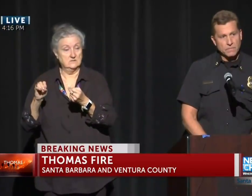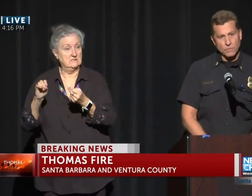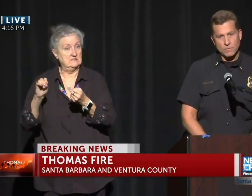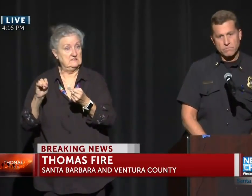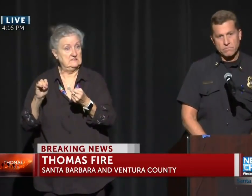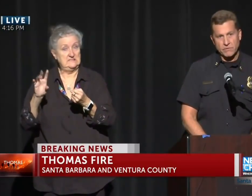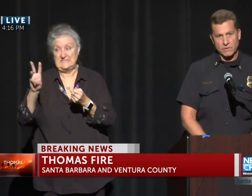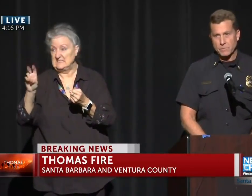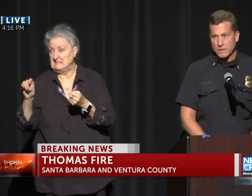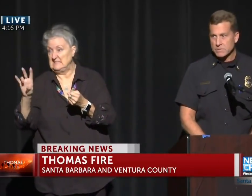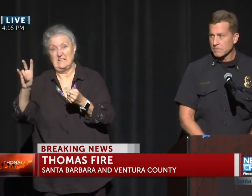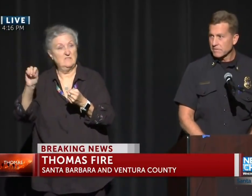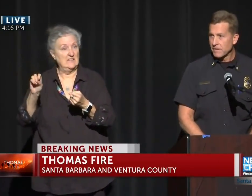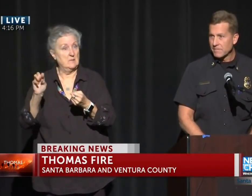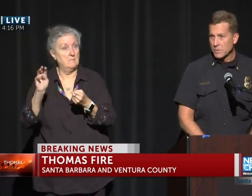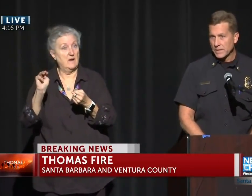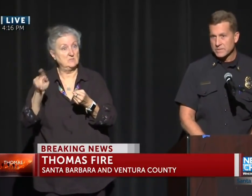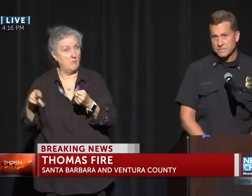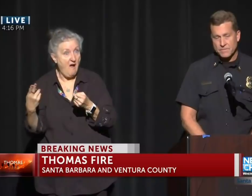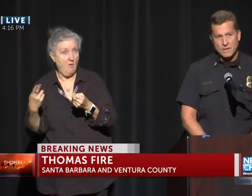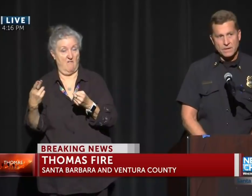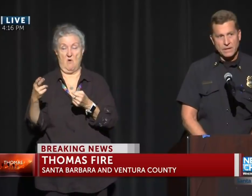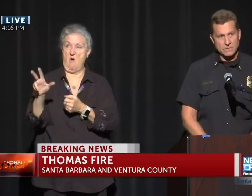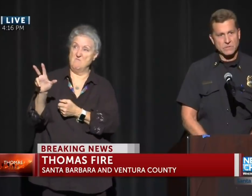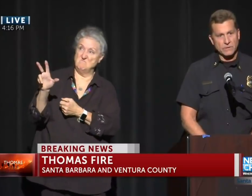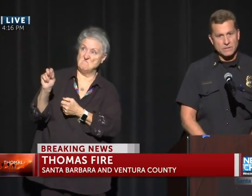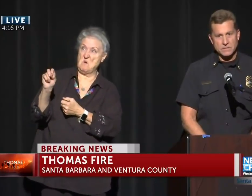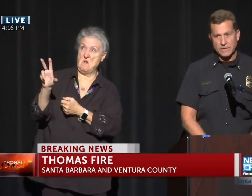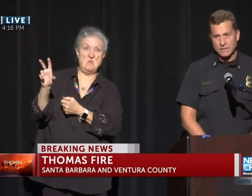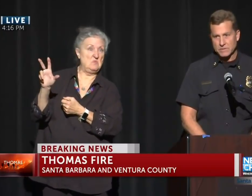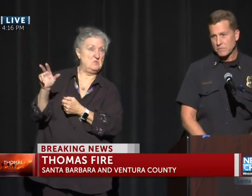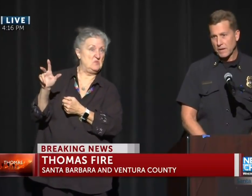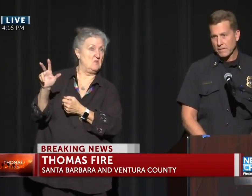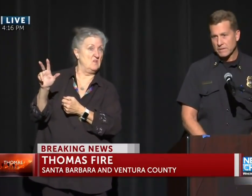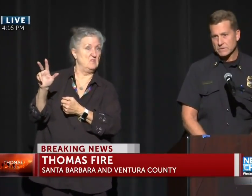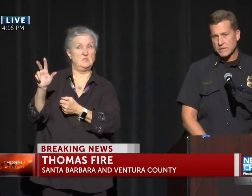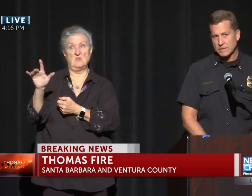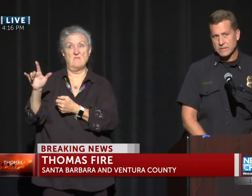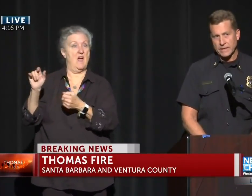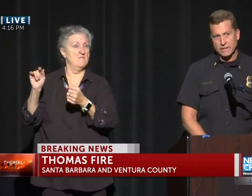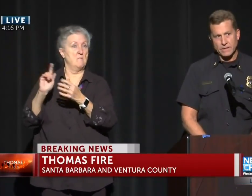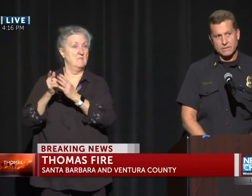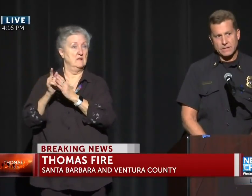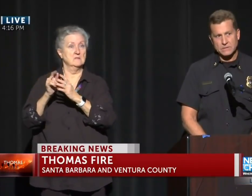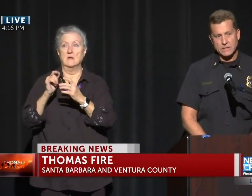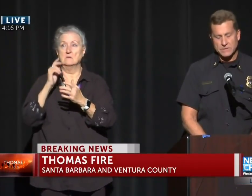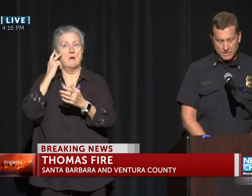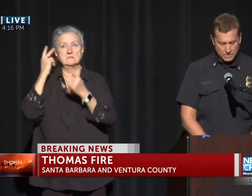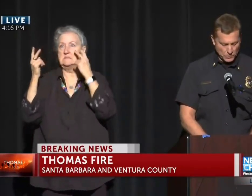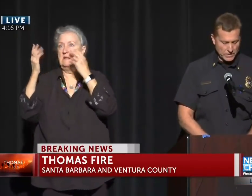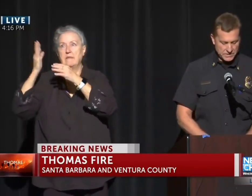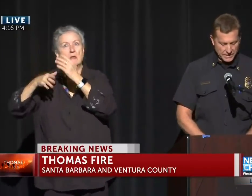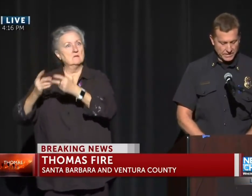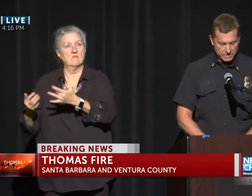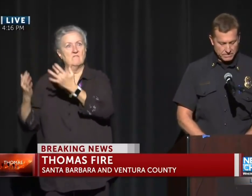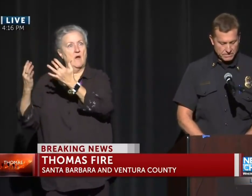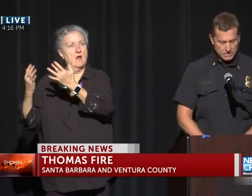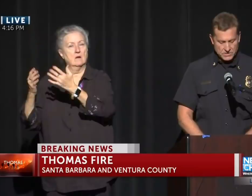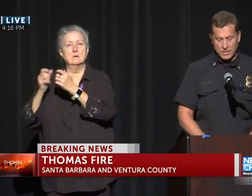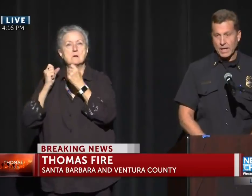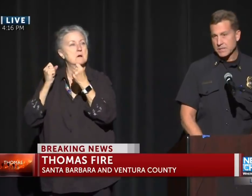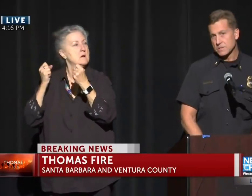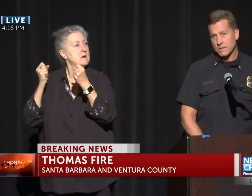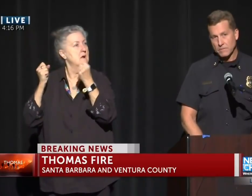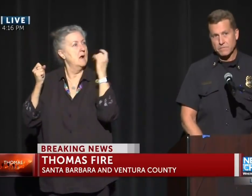hour for 30 minutes, 35 minutes, and still not see the end of this fire. It's an